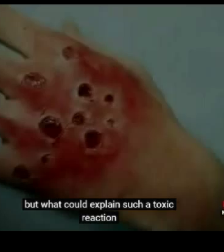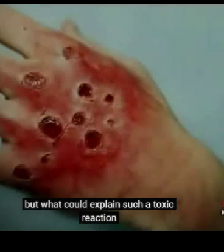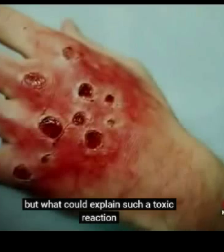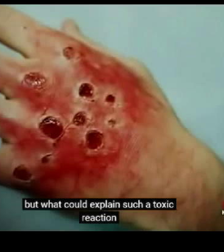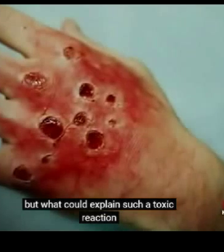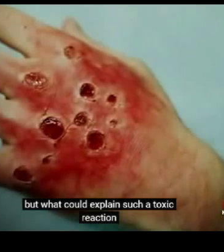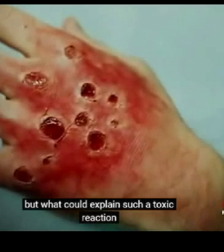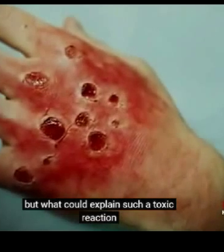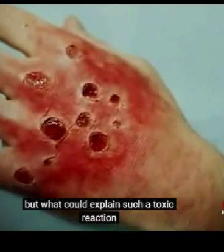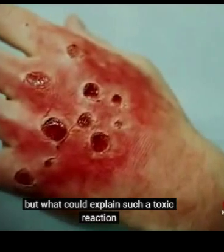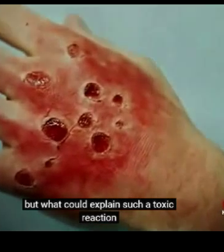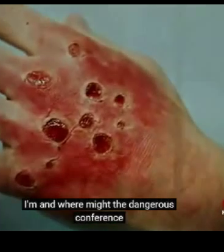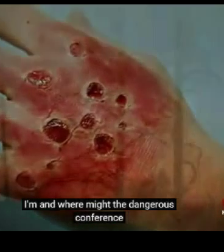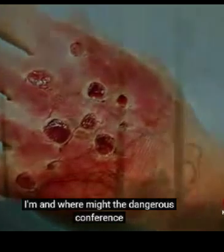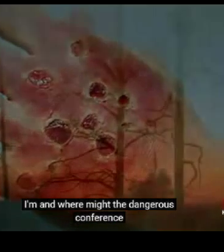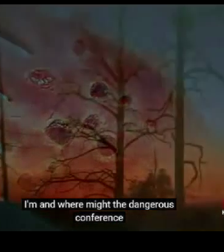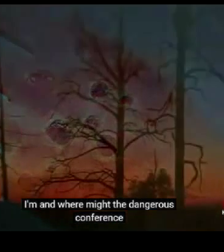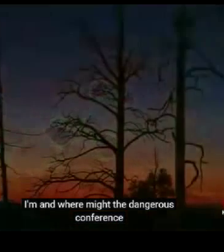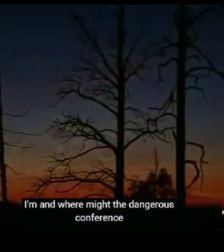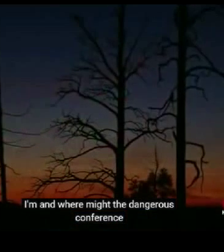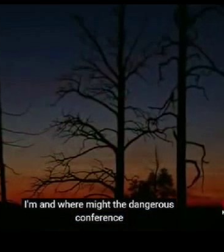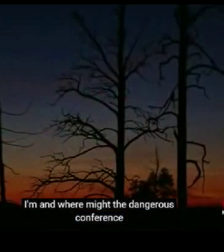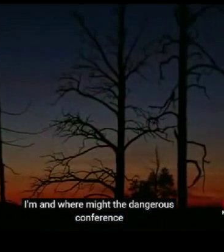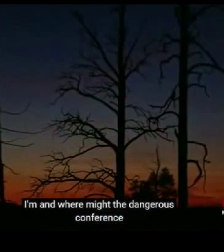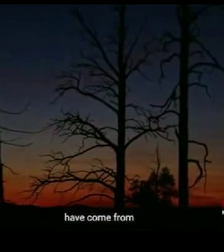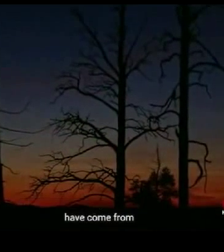I could not walk. I was losing sight.